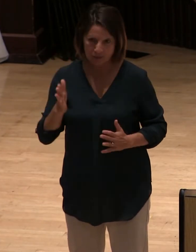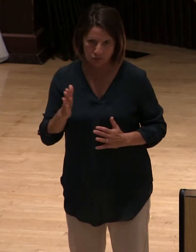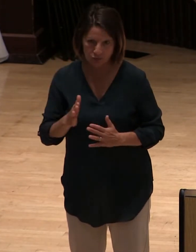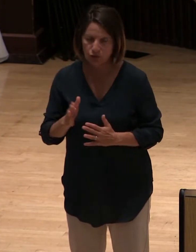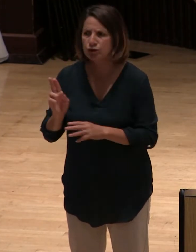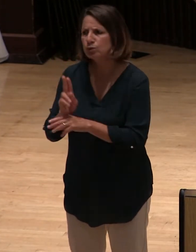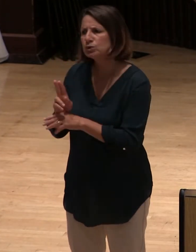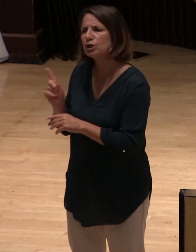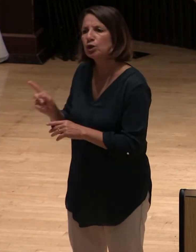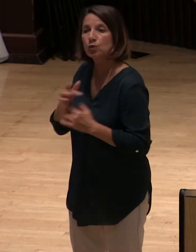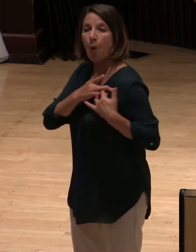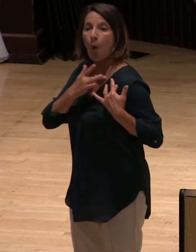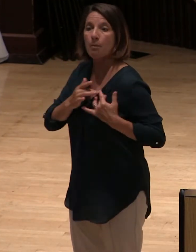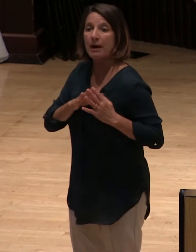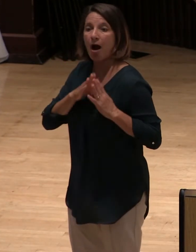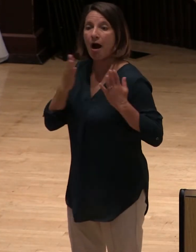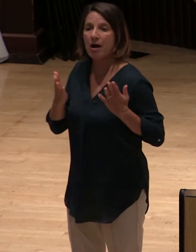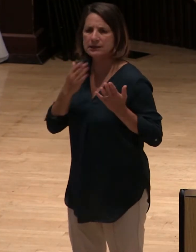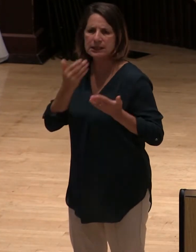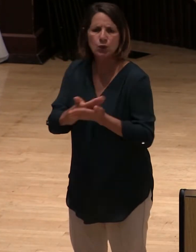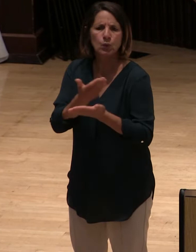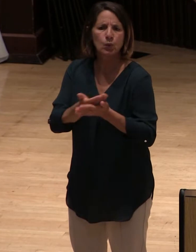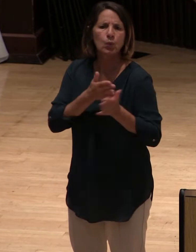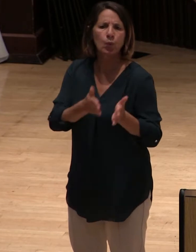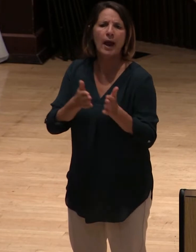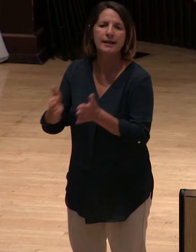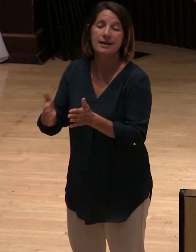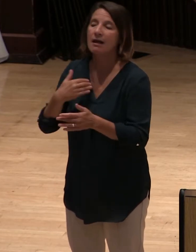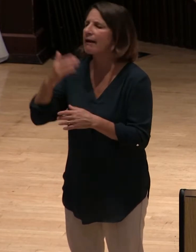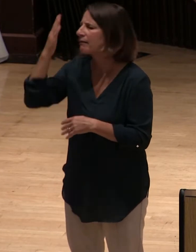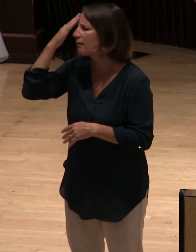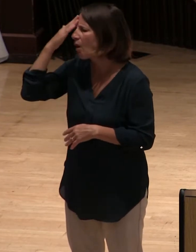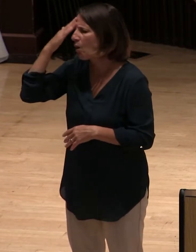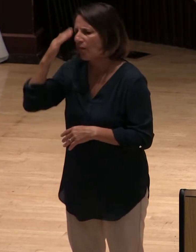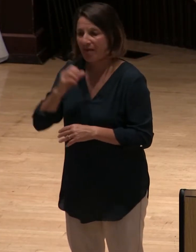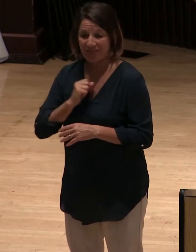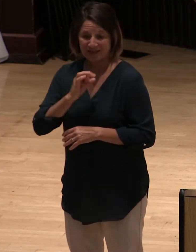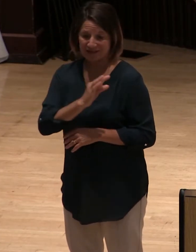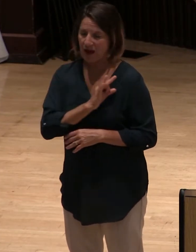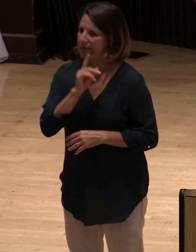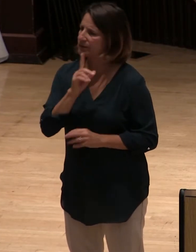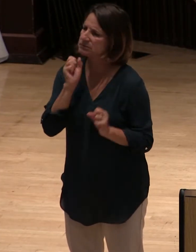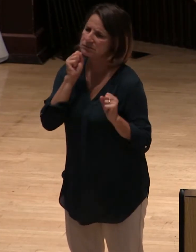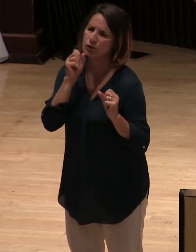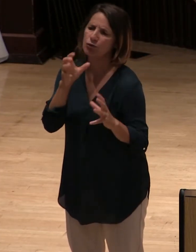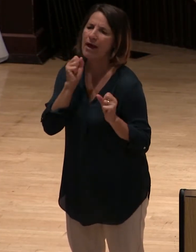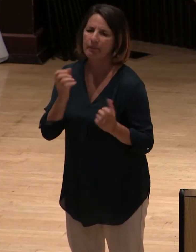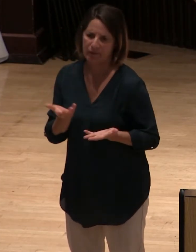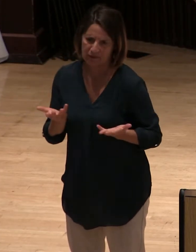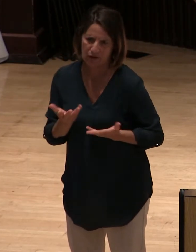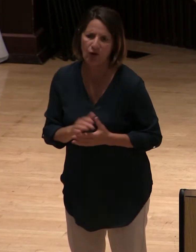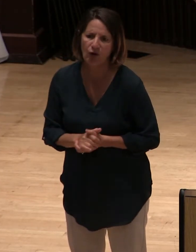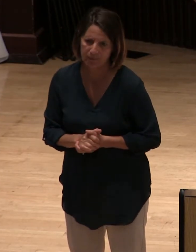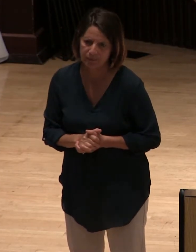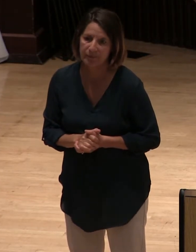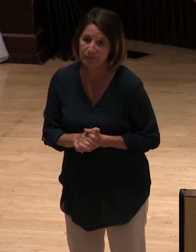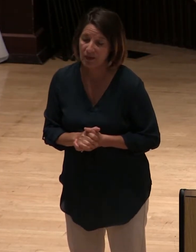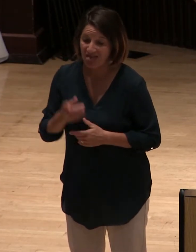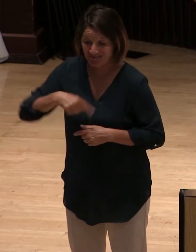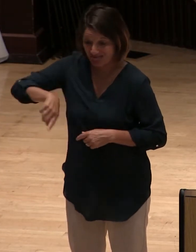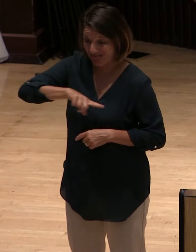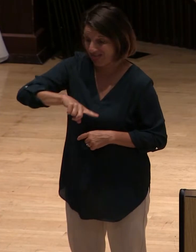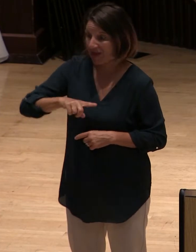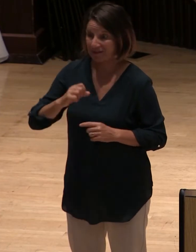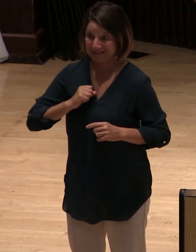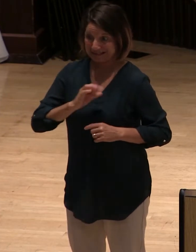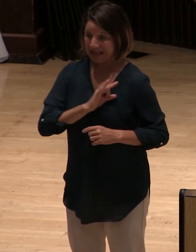ways. And I know that it's an incredible staff that is here. They have taught me more than